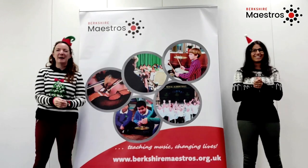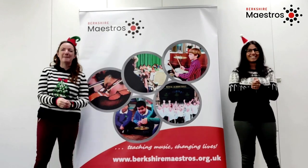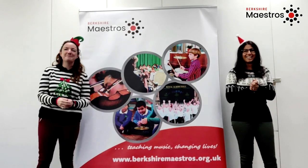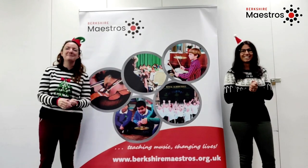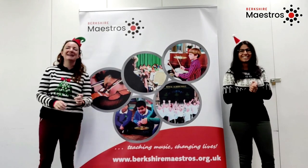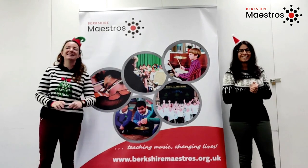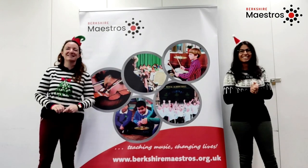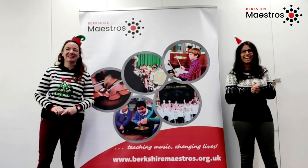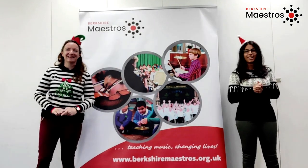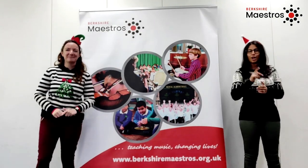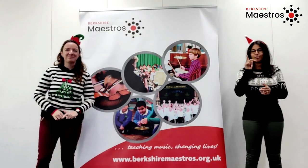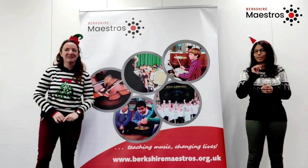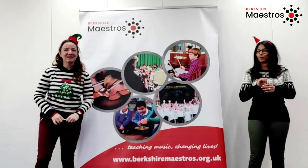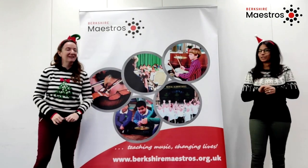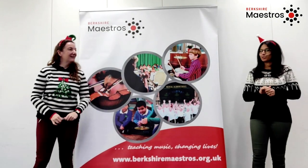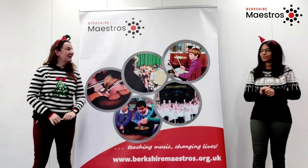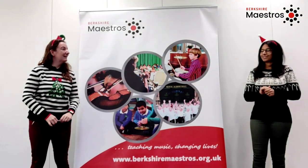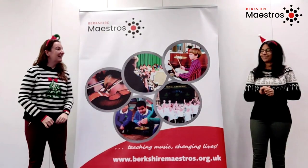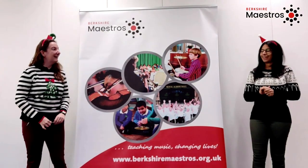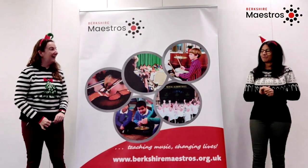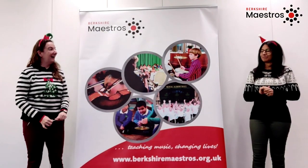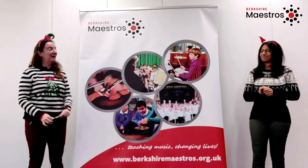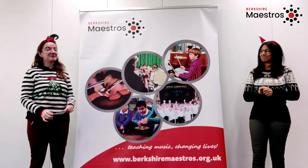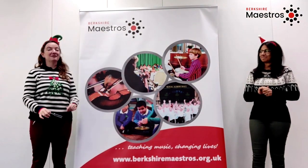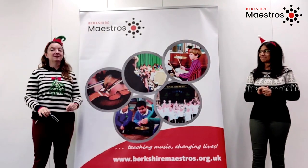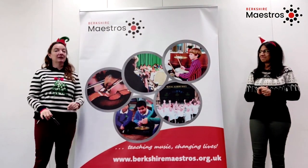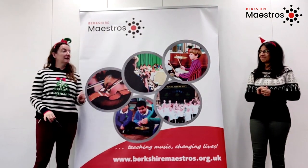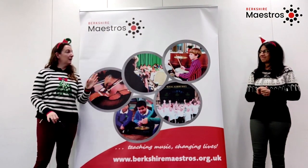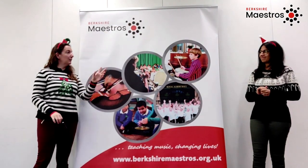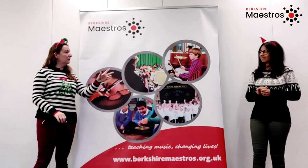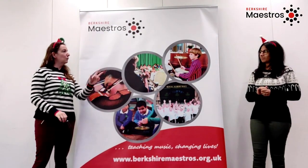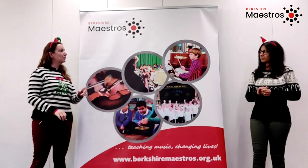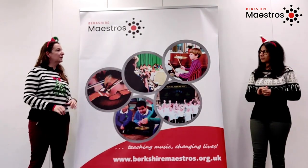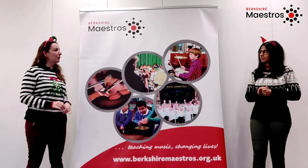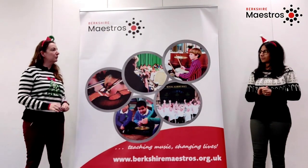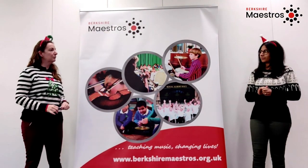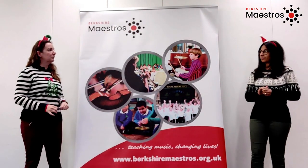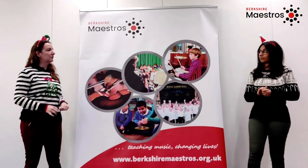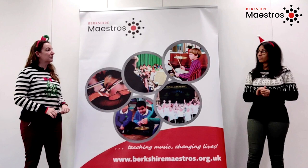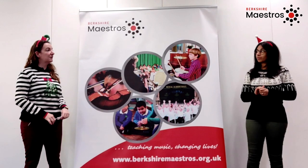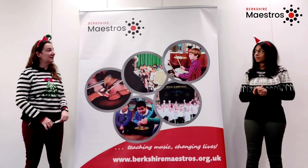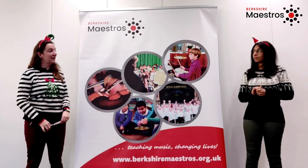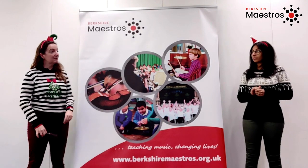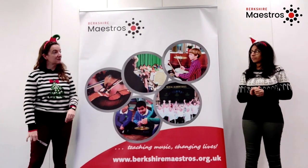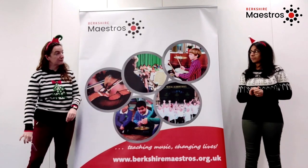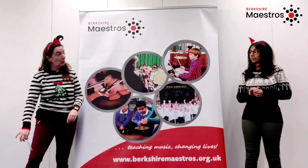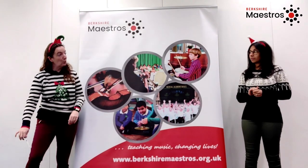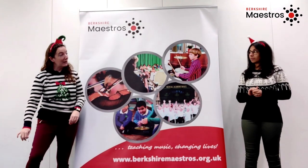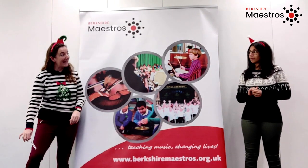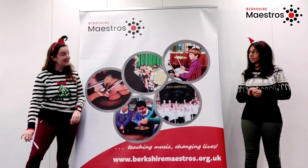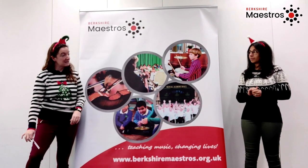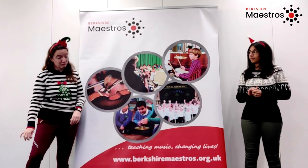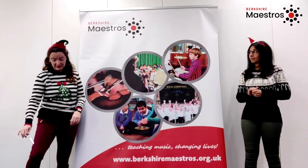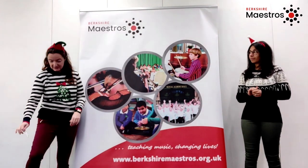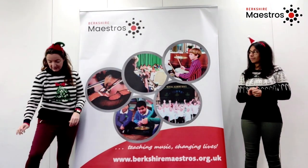fantastic. Amazing. Hopefully you all enjoyed singing that one. Absolutely. Now, we all know the names of all eight reindeer